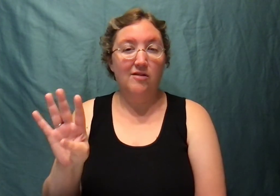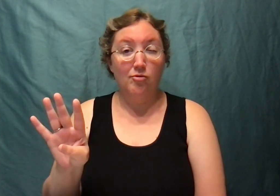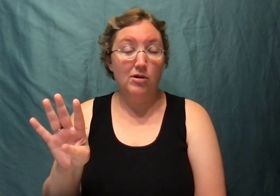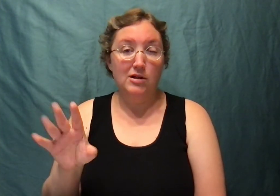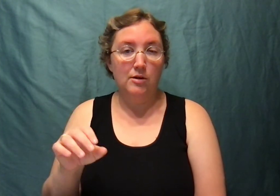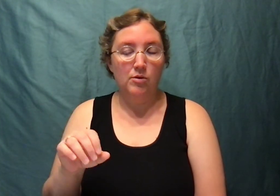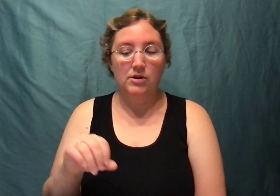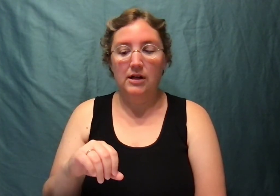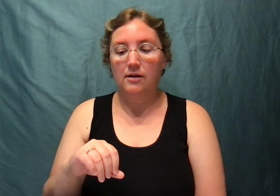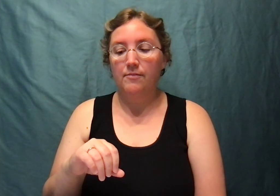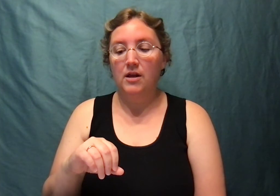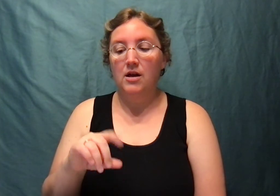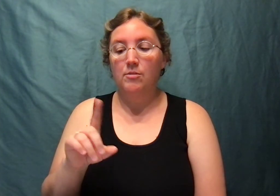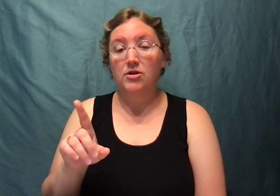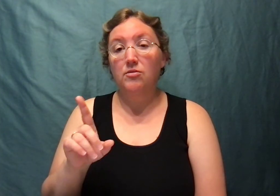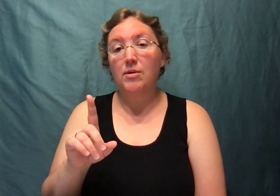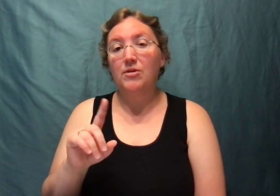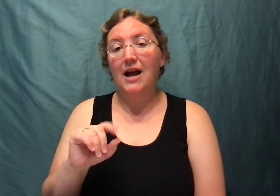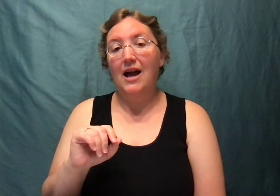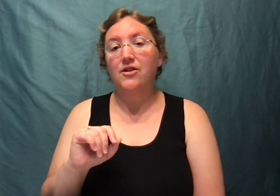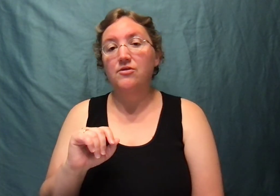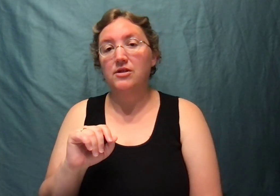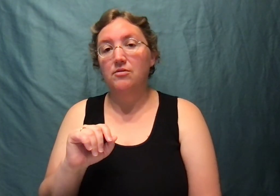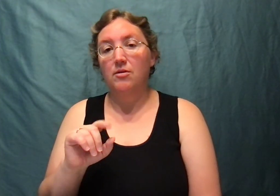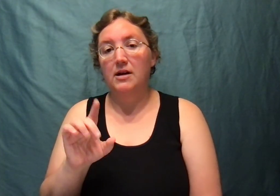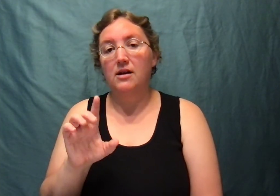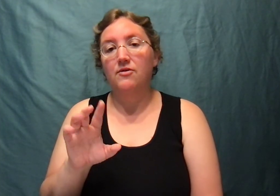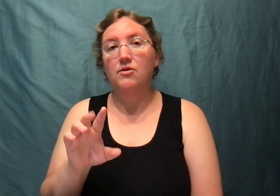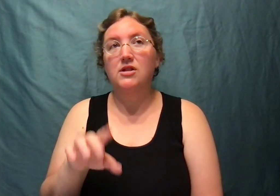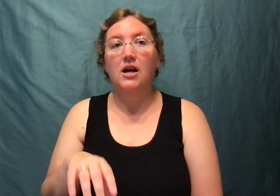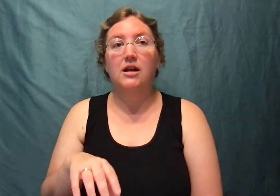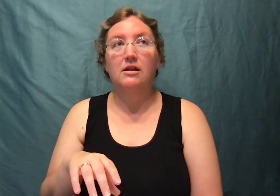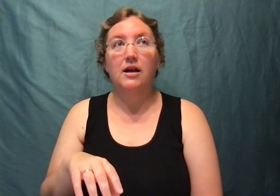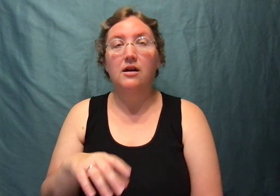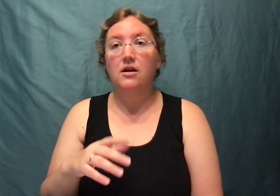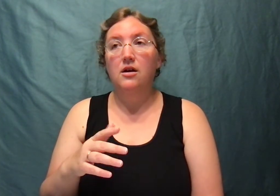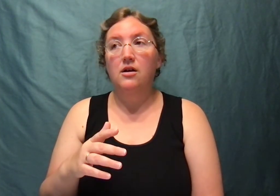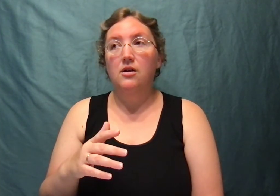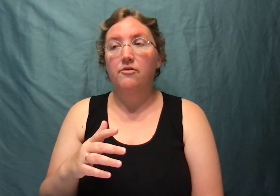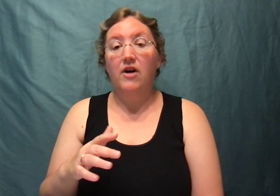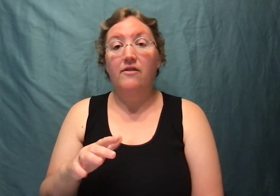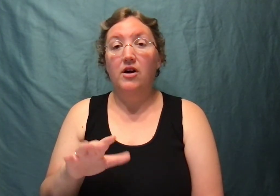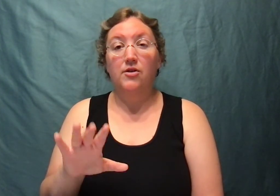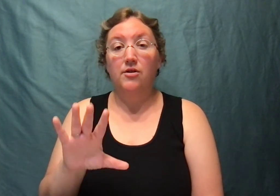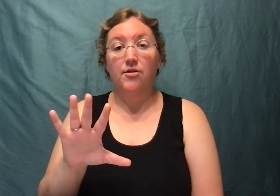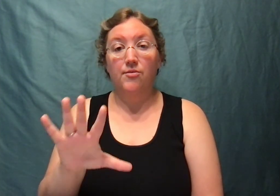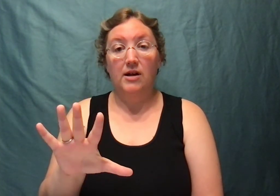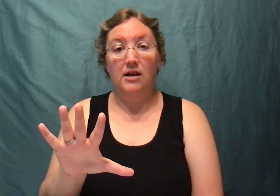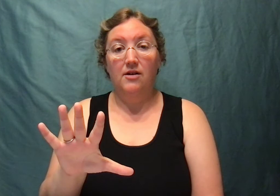794 isn't the worst thing. But do remember to add your 0 in if you're signing like 503,